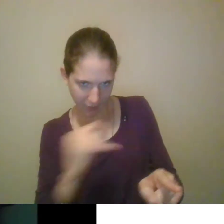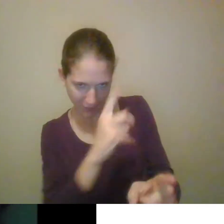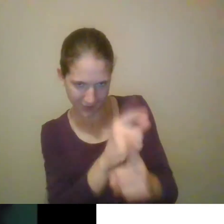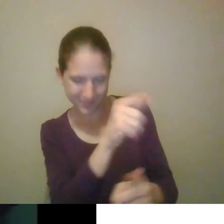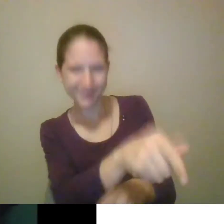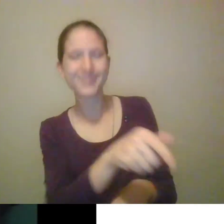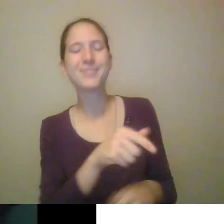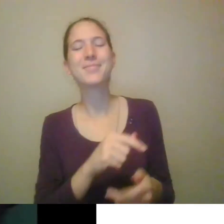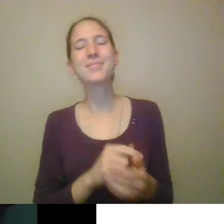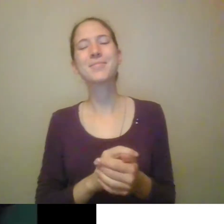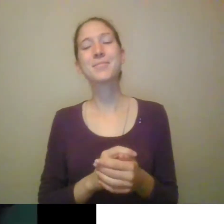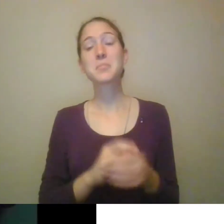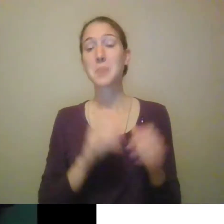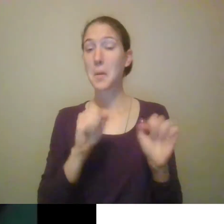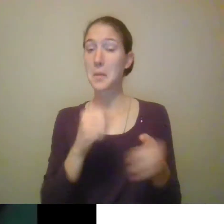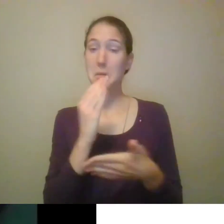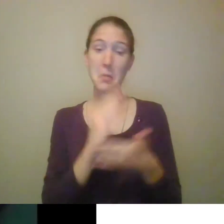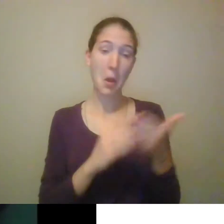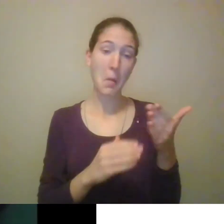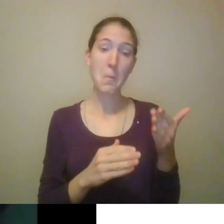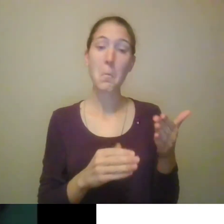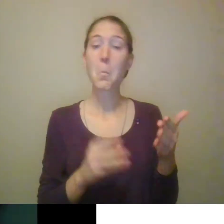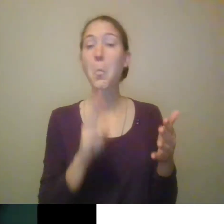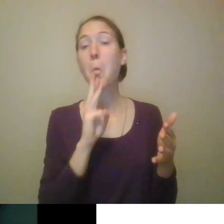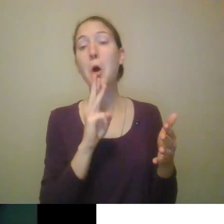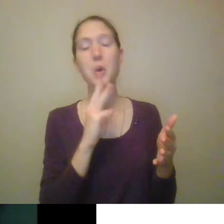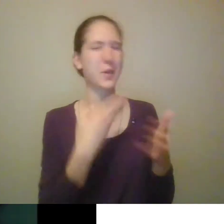be some leftover water.